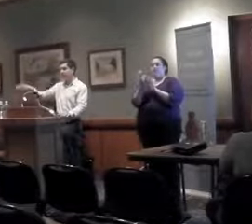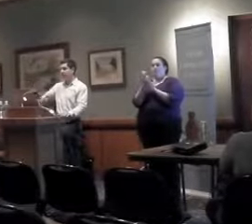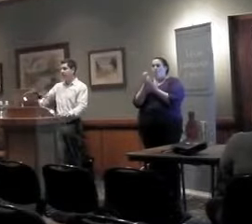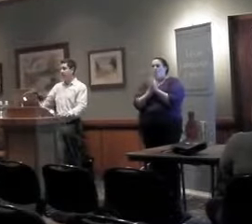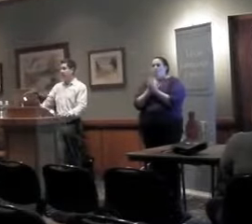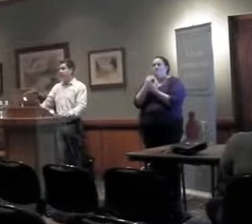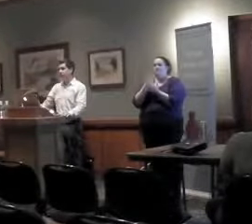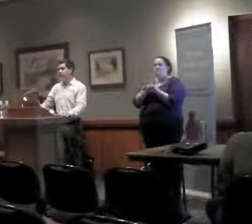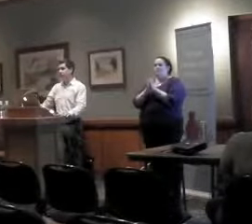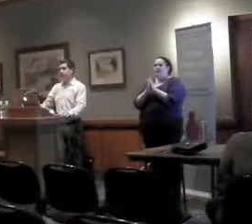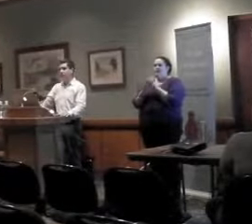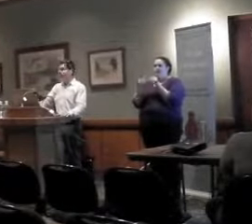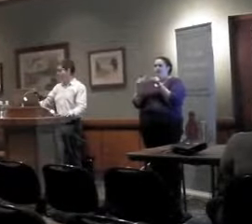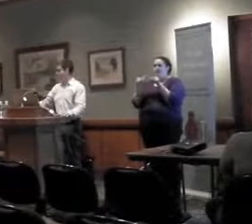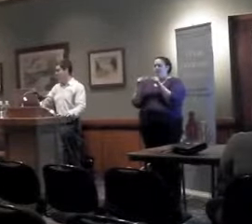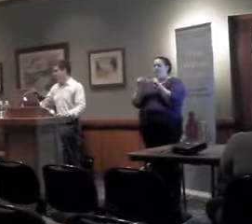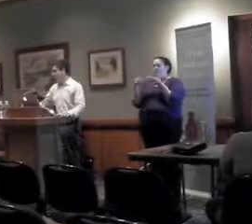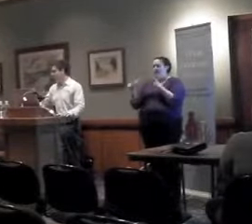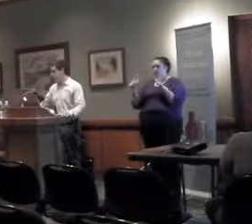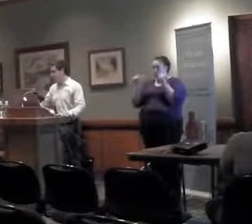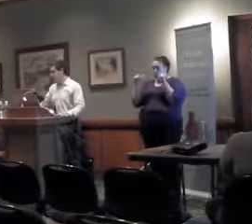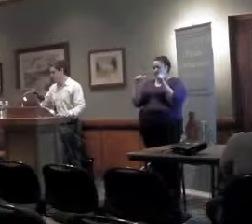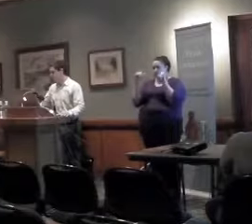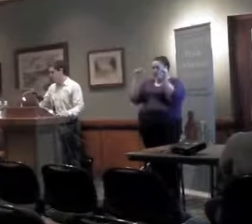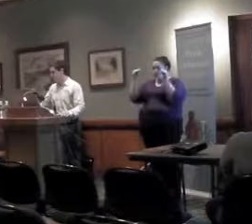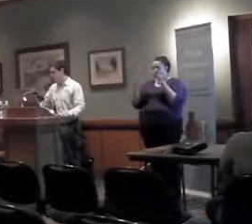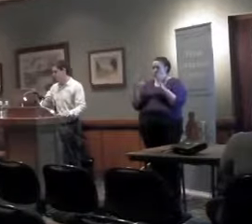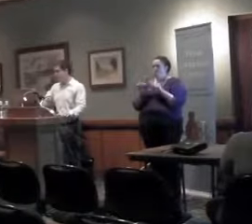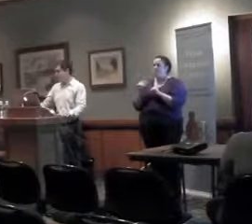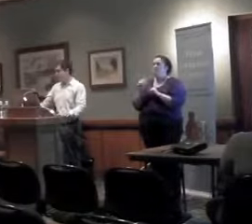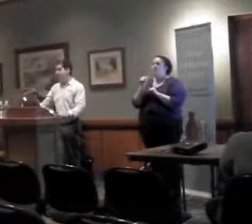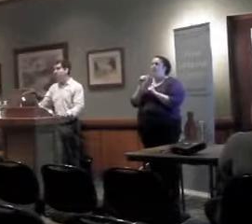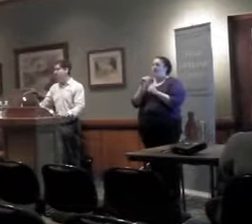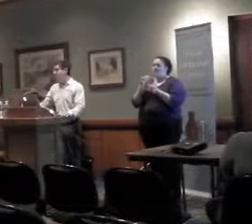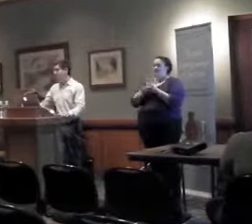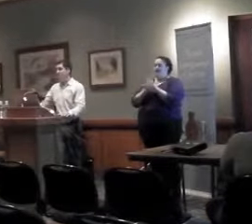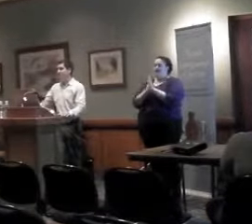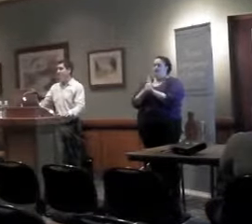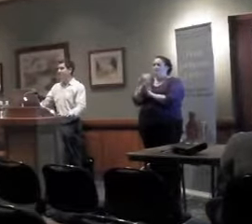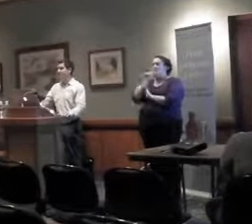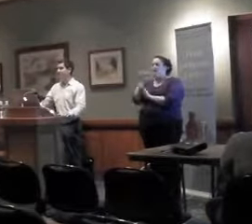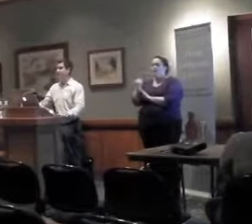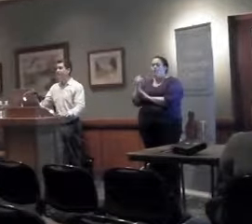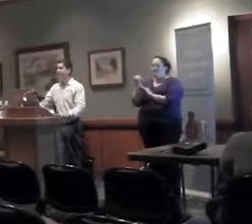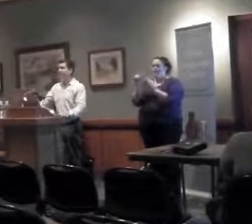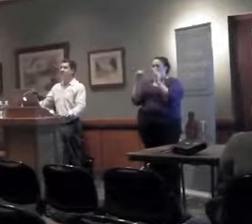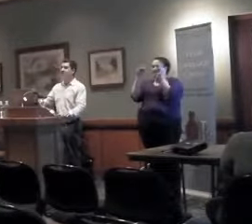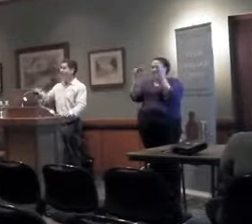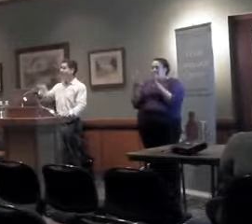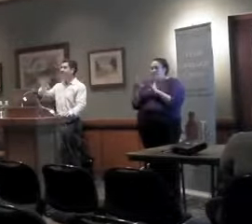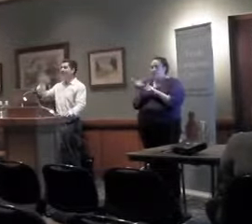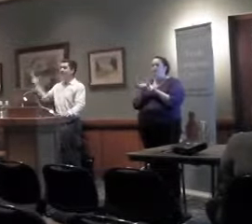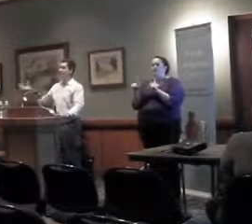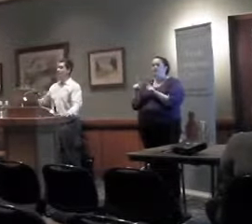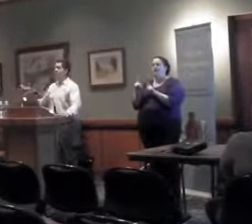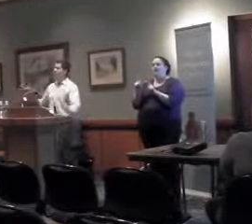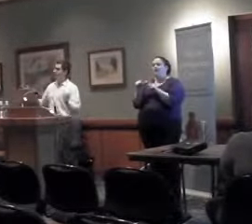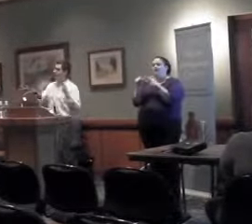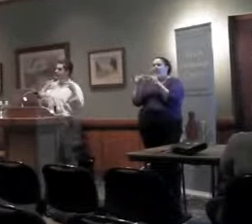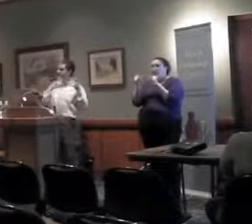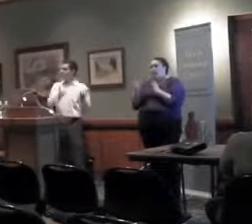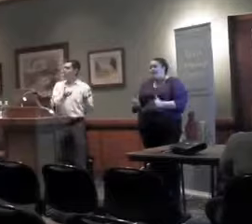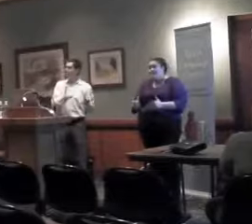on to become, not just teachers of the language, but also linguists and done other things that have to